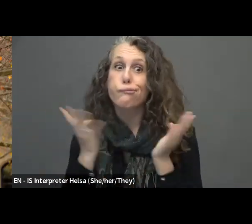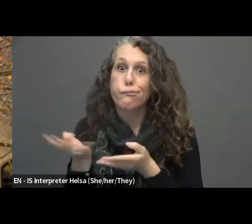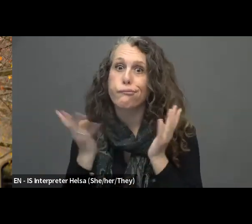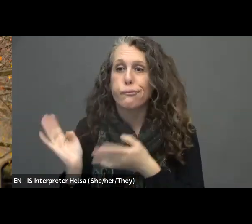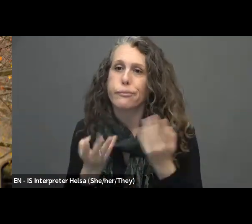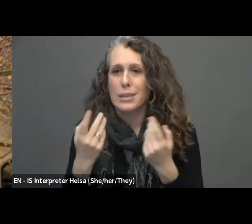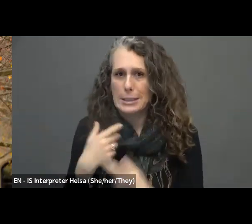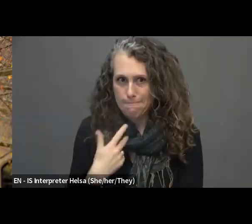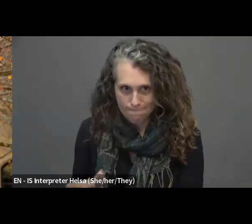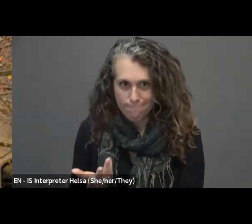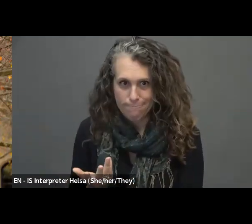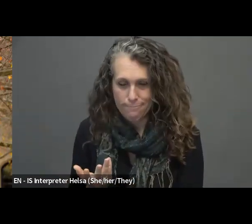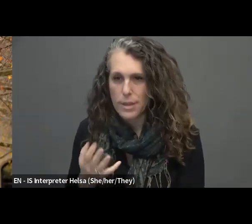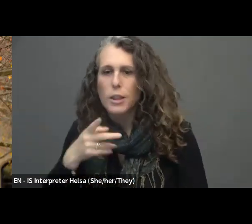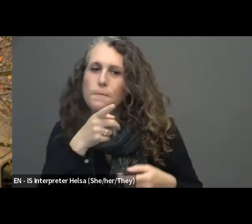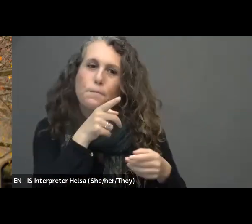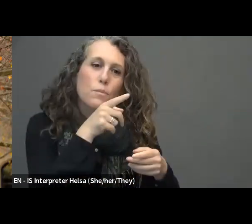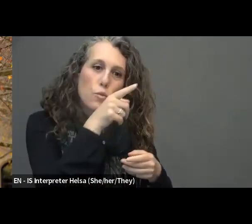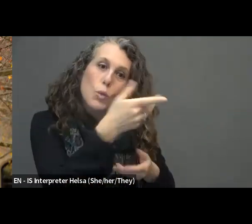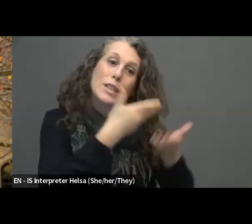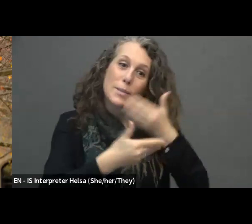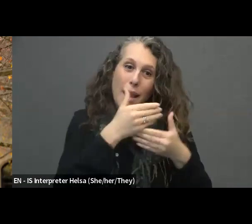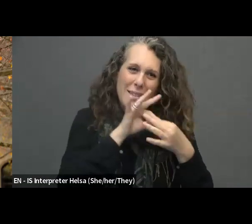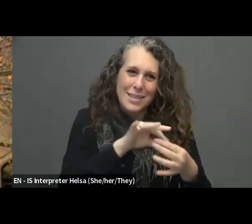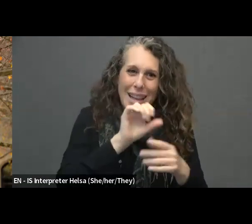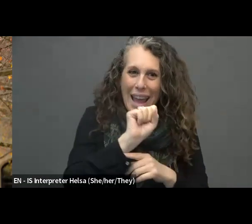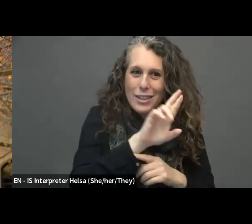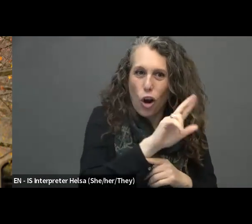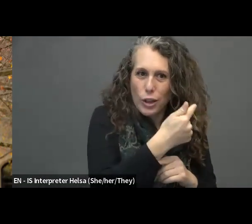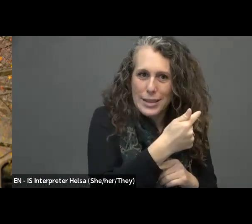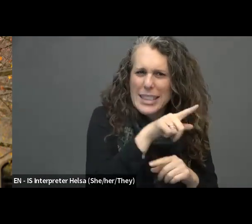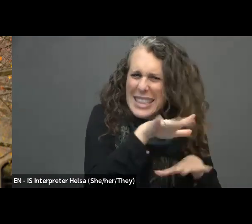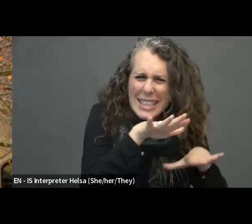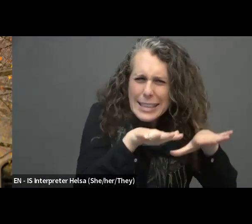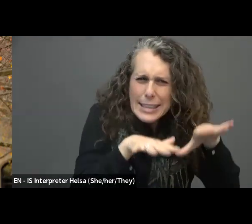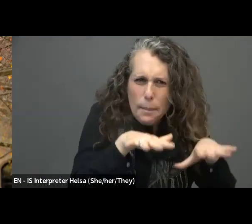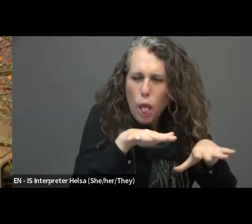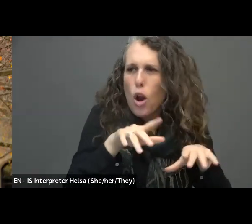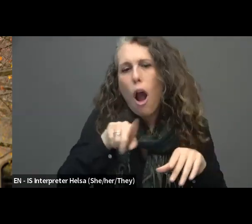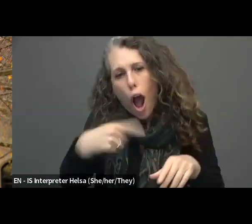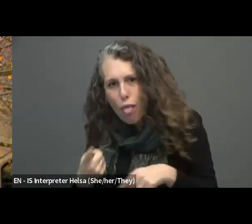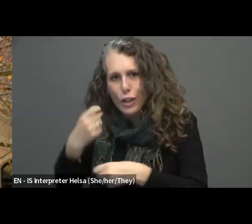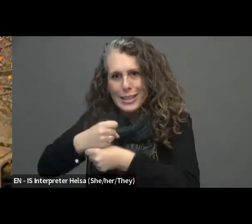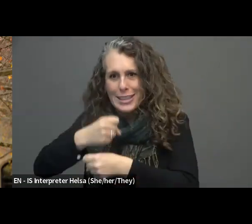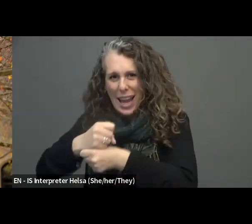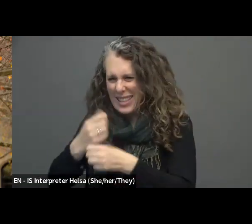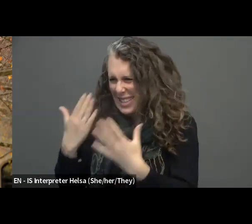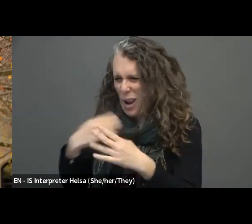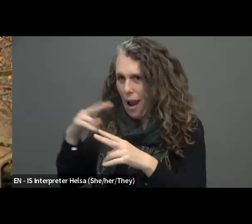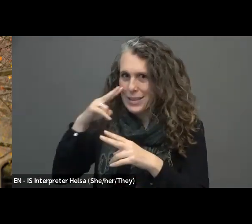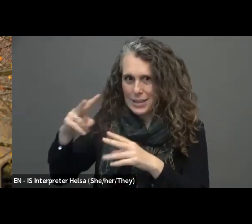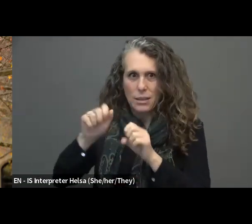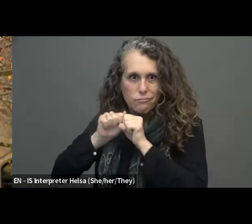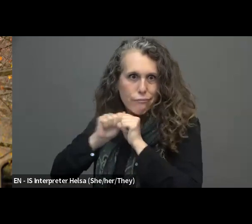you're describing, I mean, the sentence repetition task is very similar to tasks that are increasingly becoming popular in